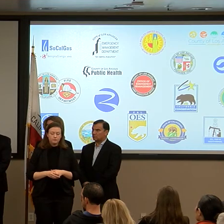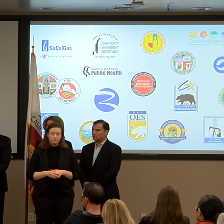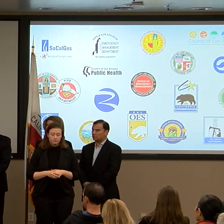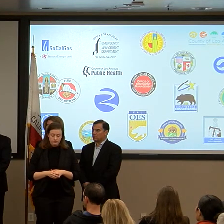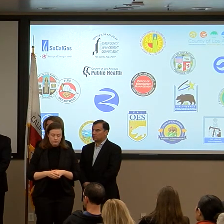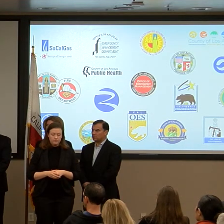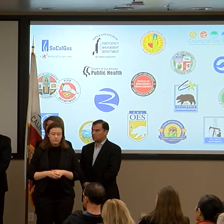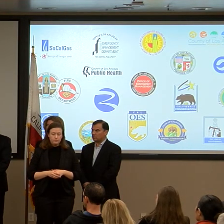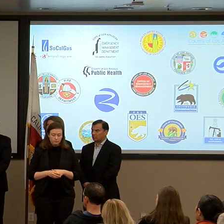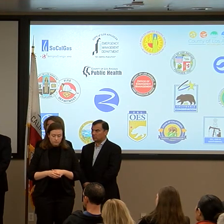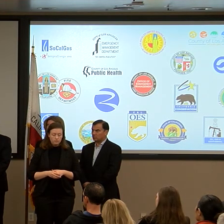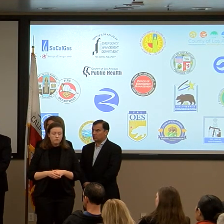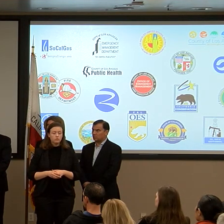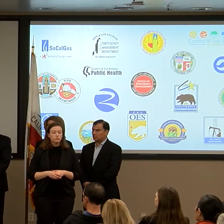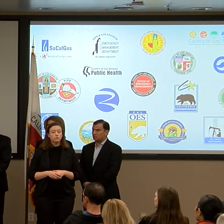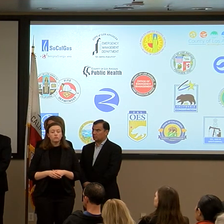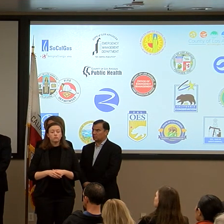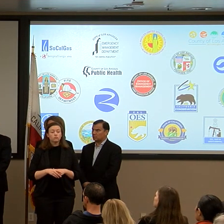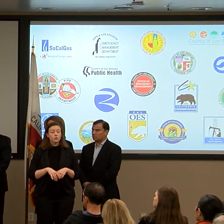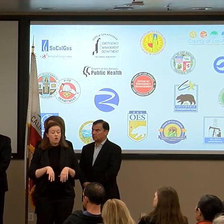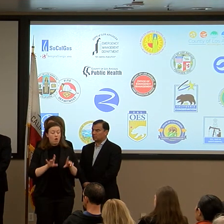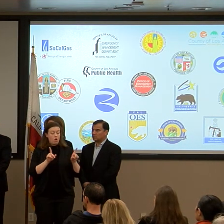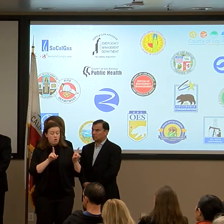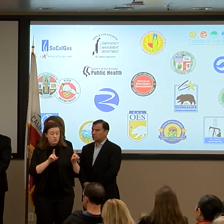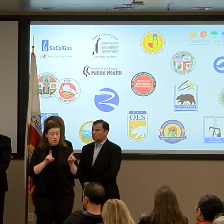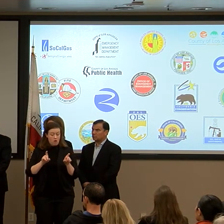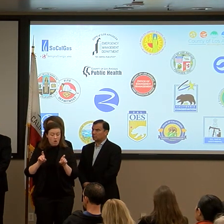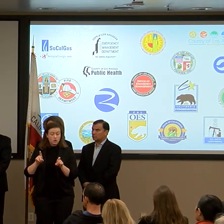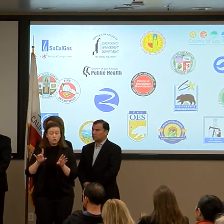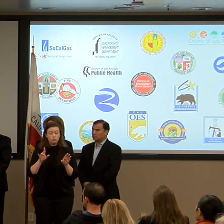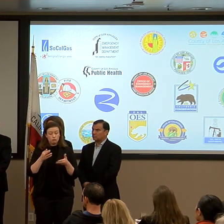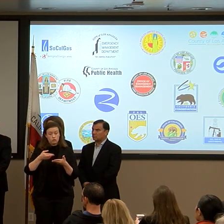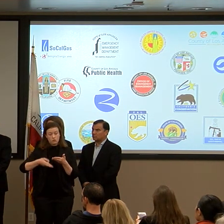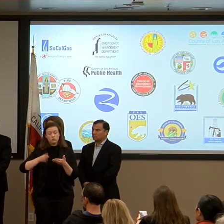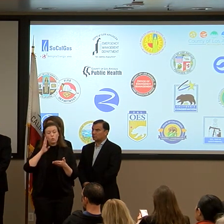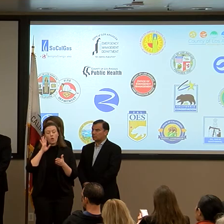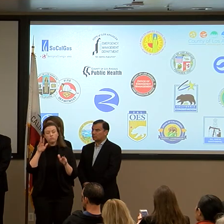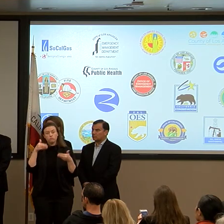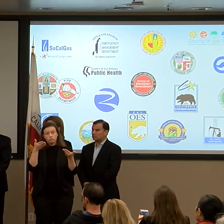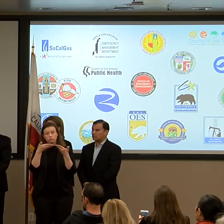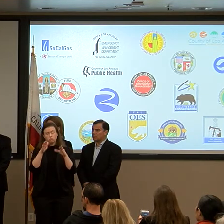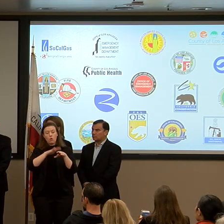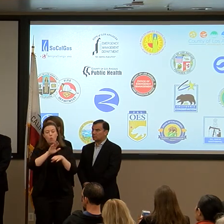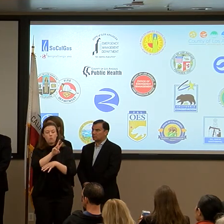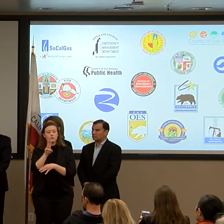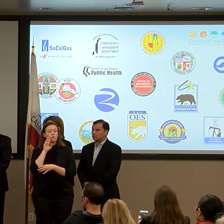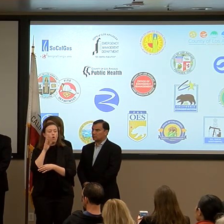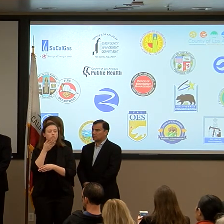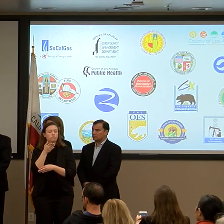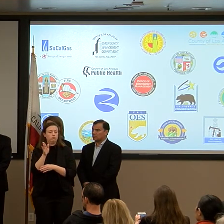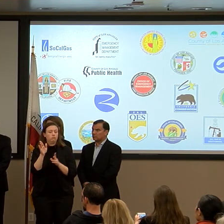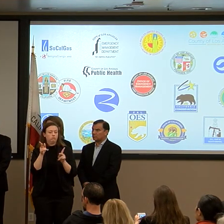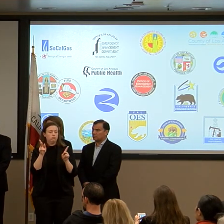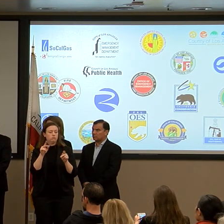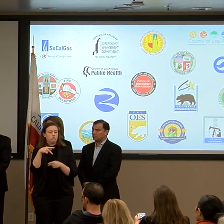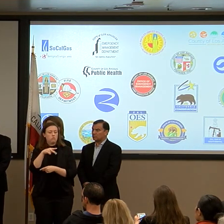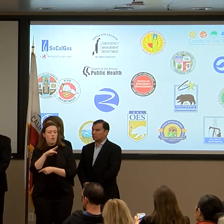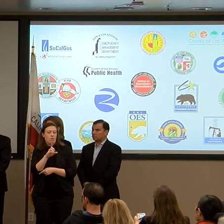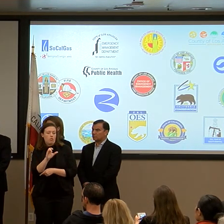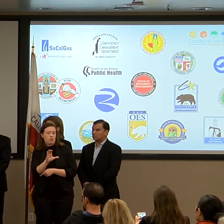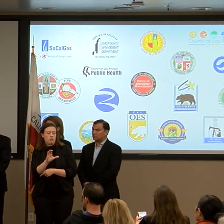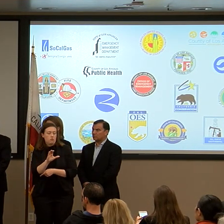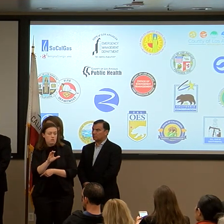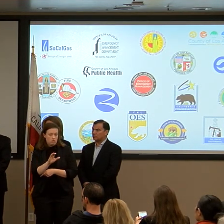We will make the testing results available on our website for the public, and our criteria and standards for those inspections and tests are